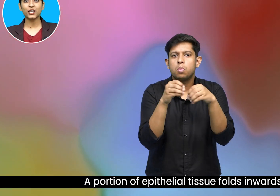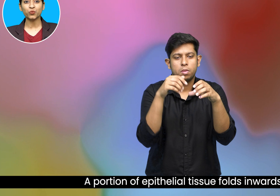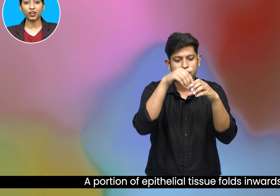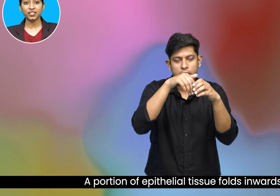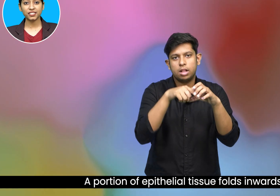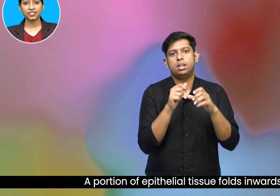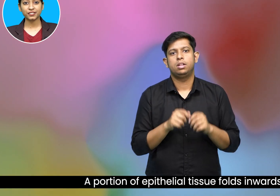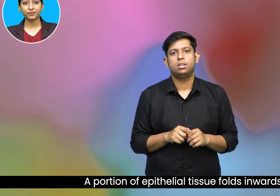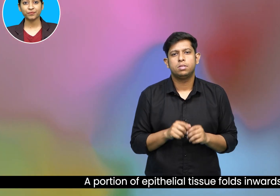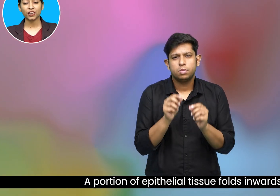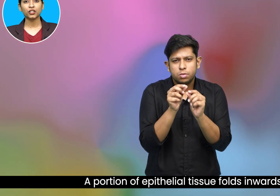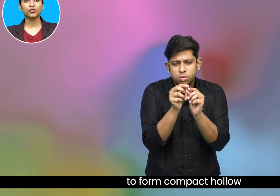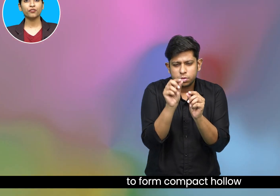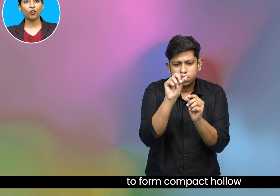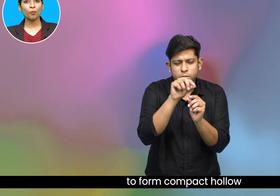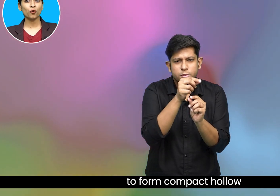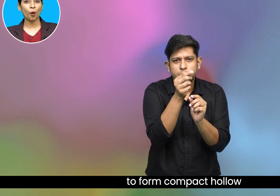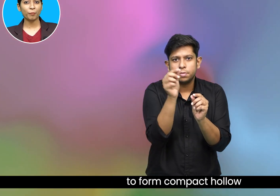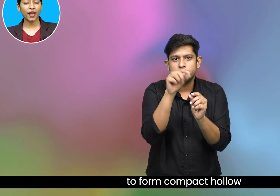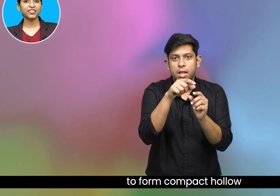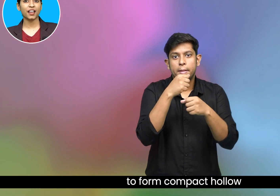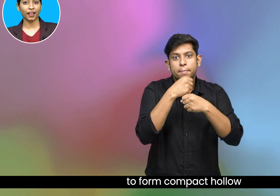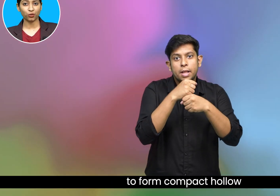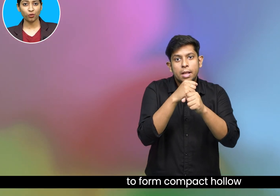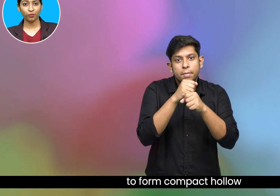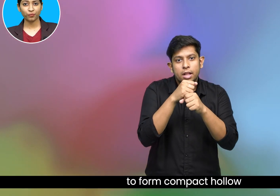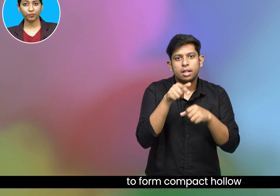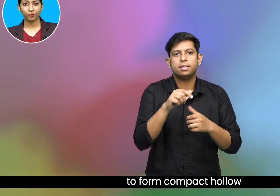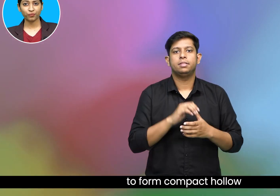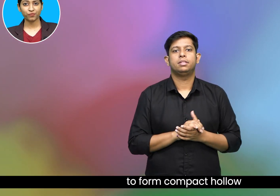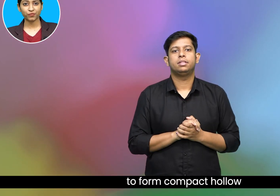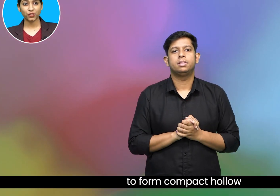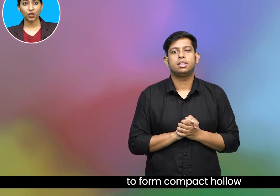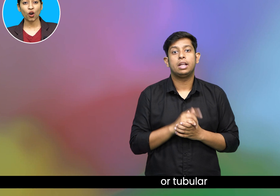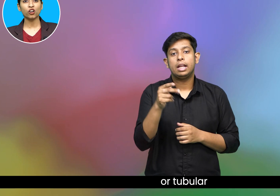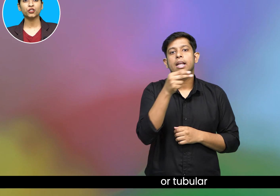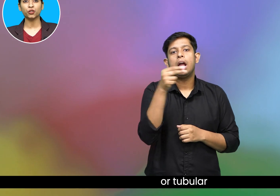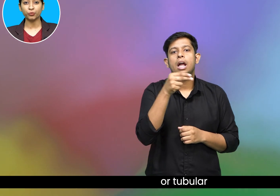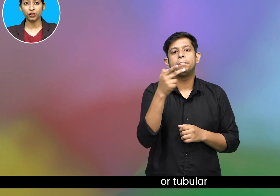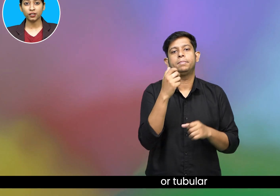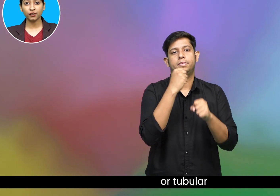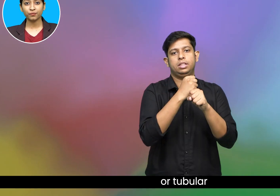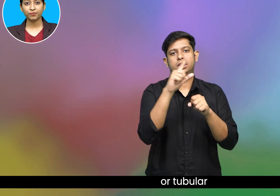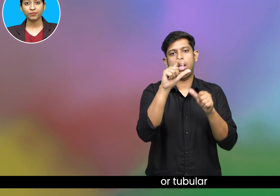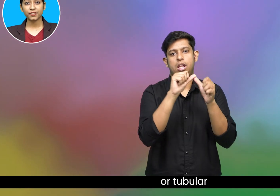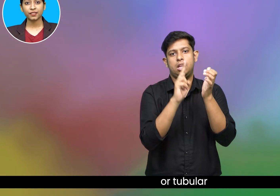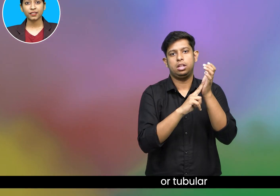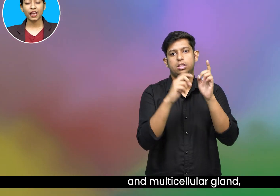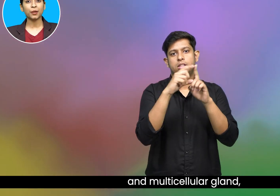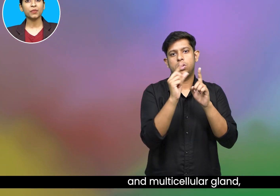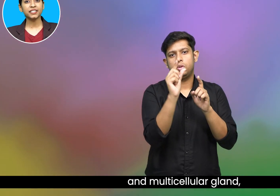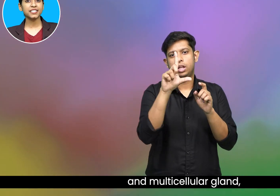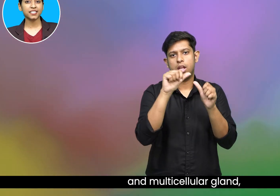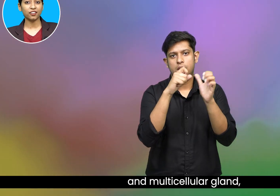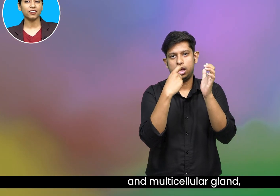folds inwards to form compact halo or tubular